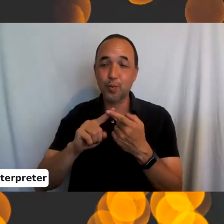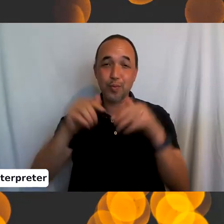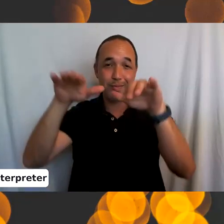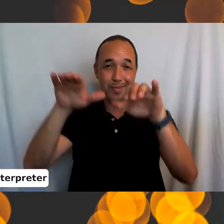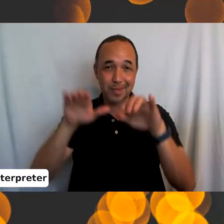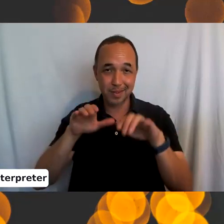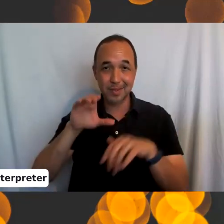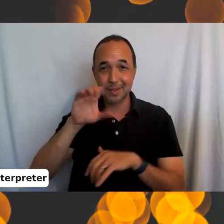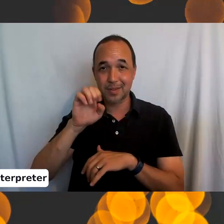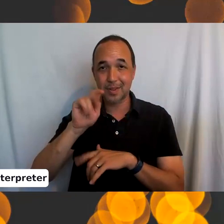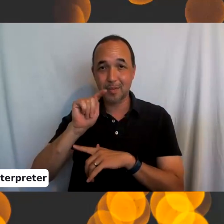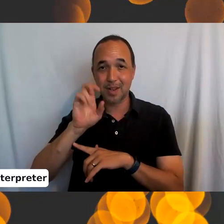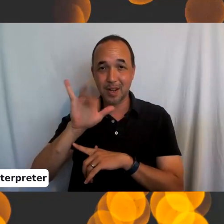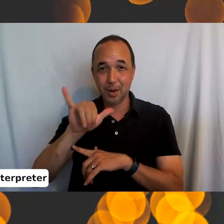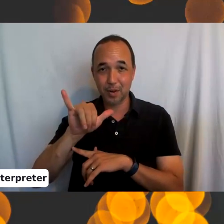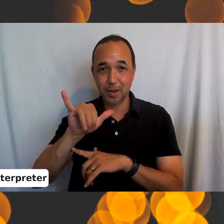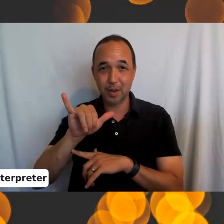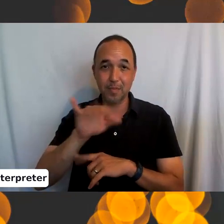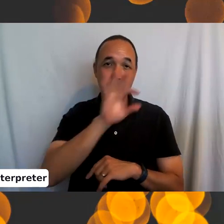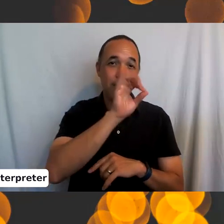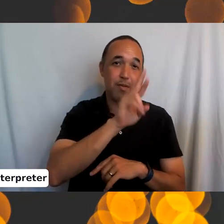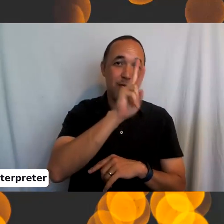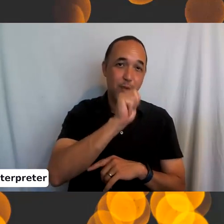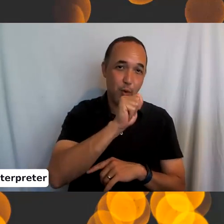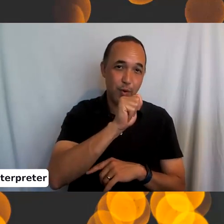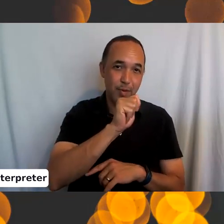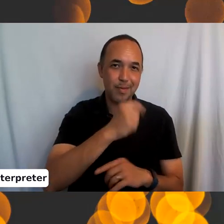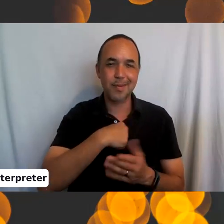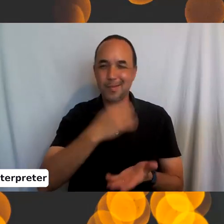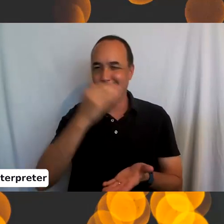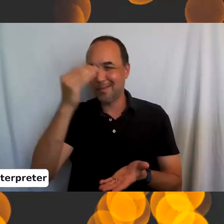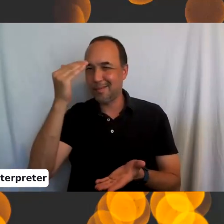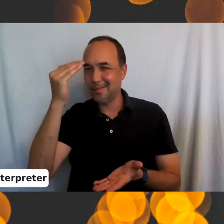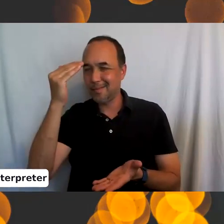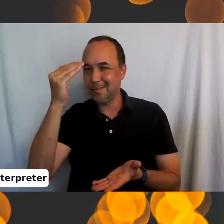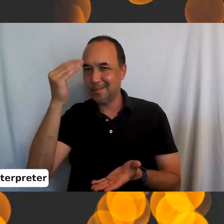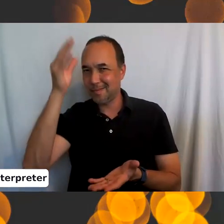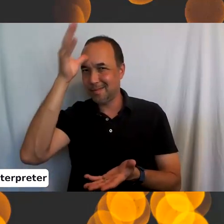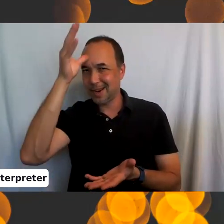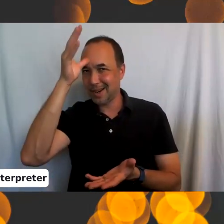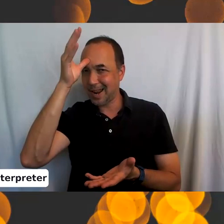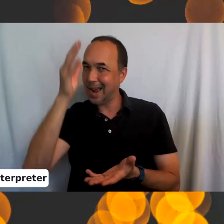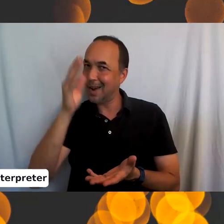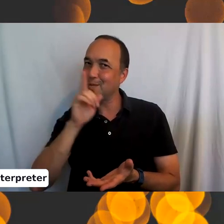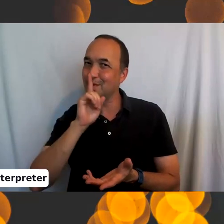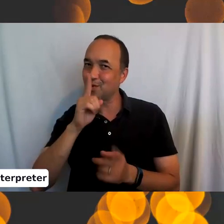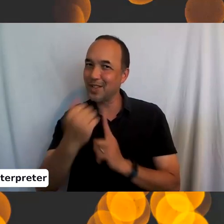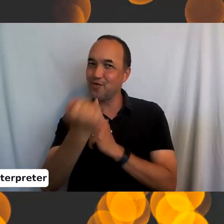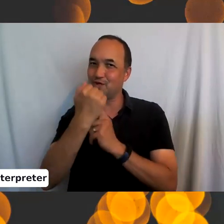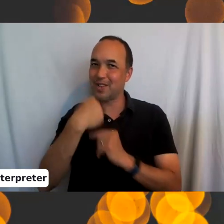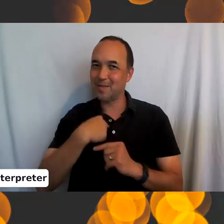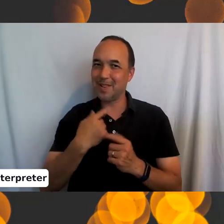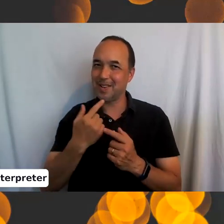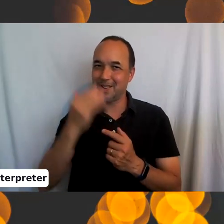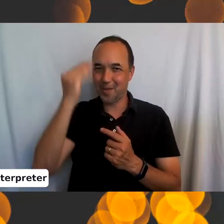like a local fort at one point. My dad was tricking me. He knew I liked ghosts, and so he was trying to teach me history at the same time. And